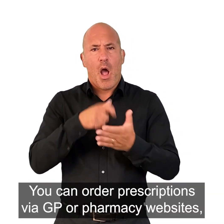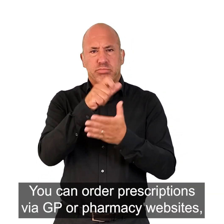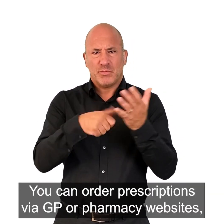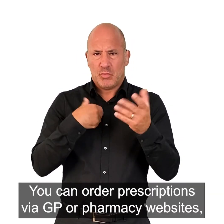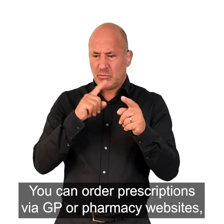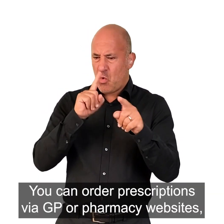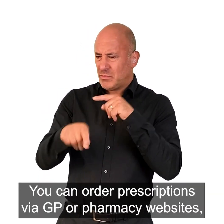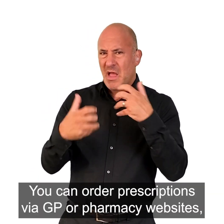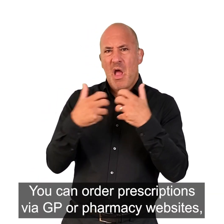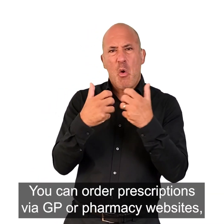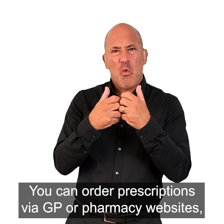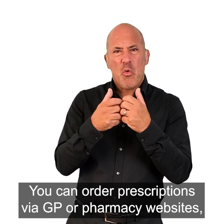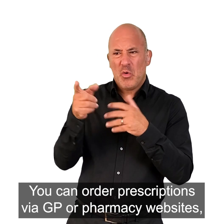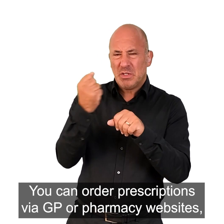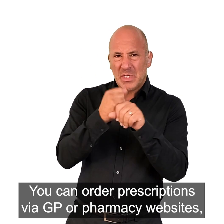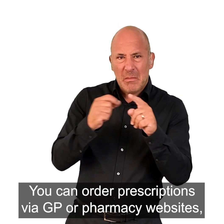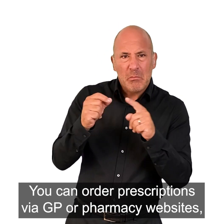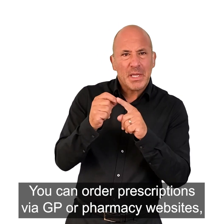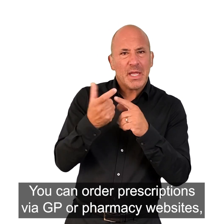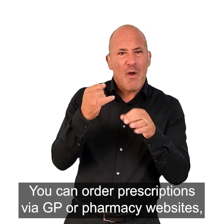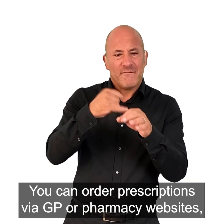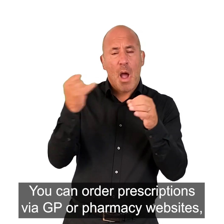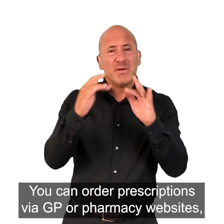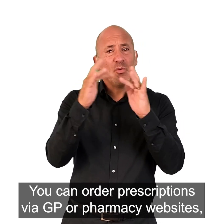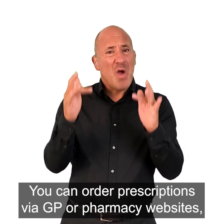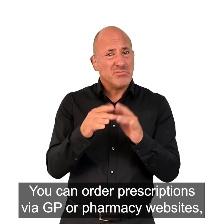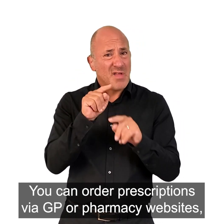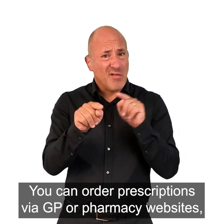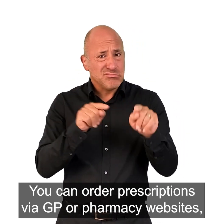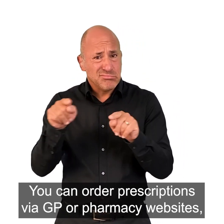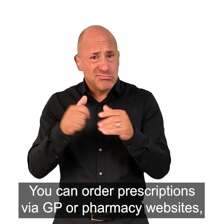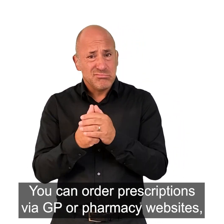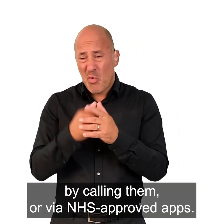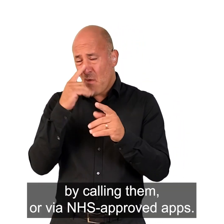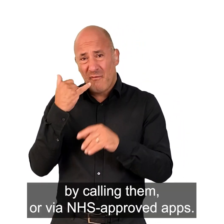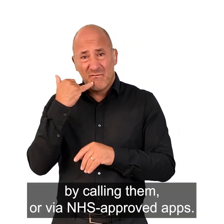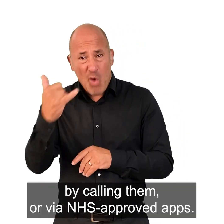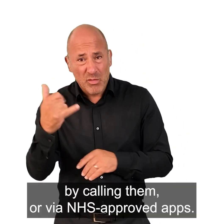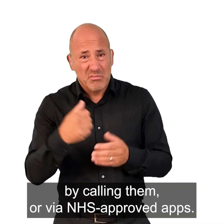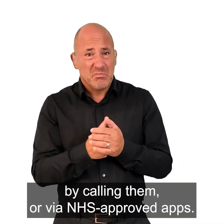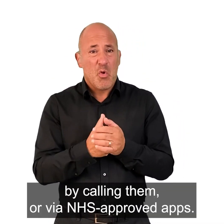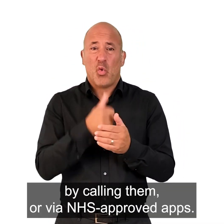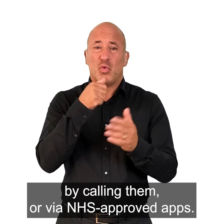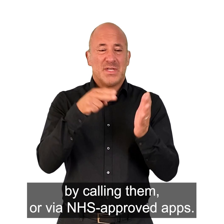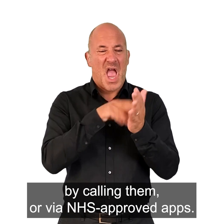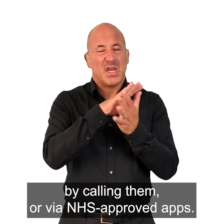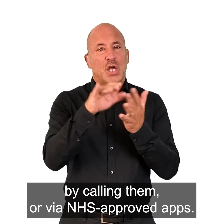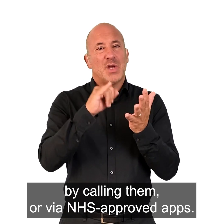directed. You can order prescriptions via GP or pharmacy websites, by calling them, or